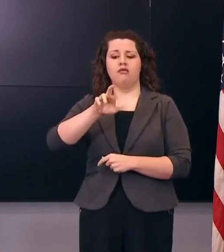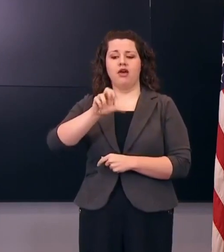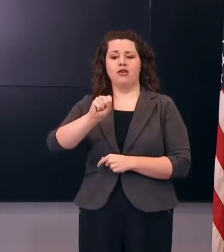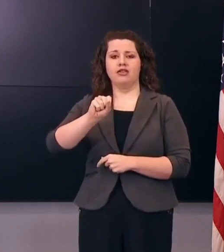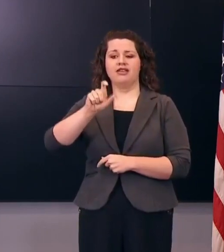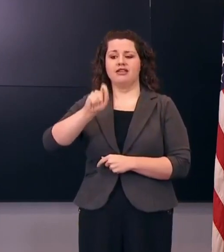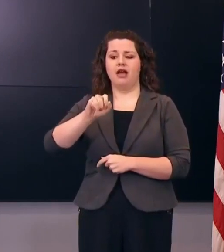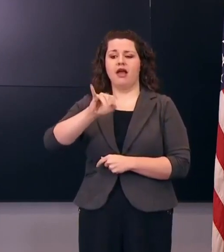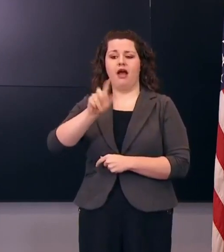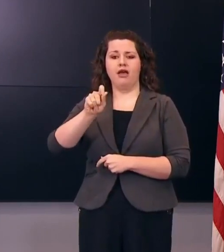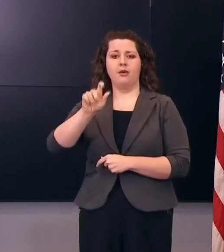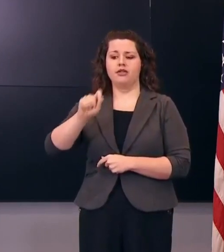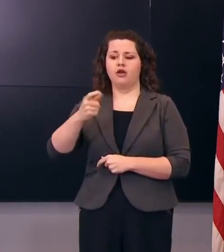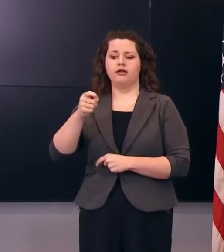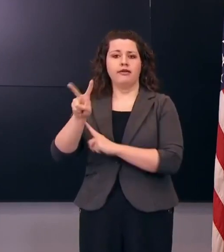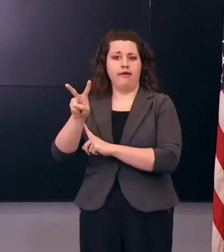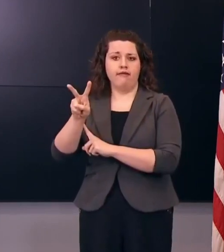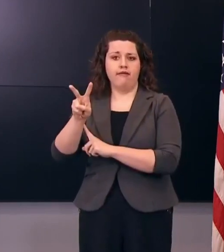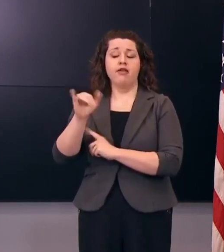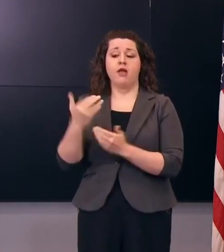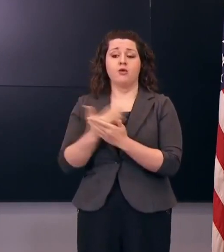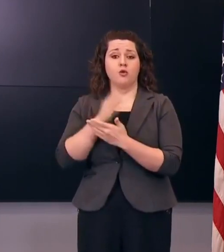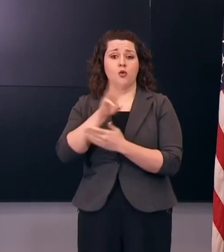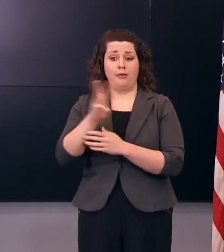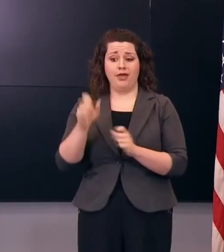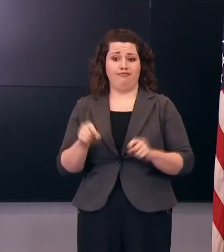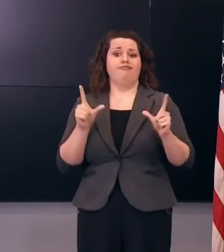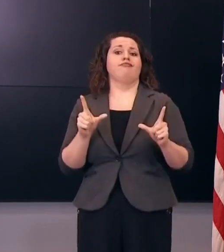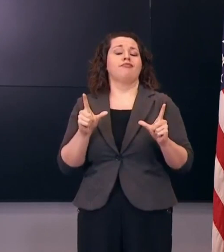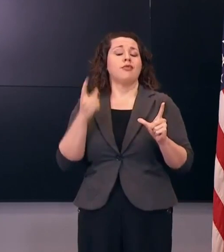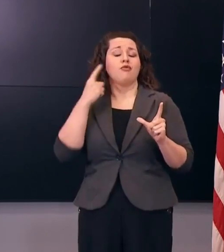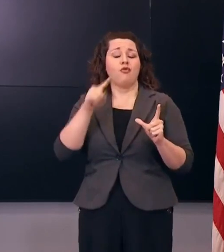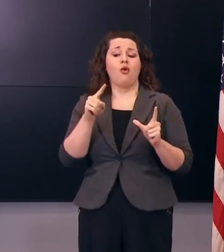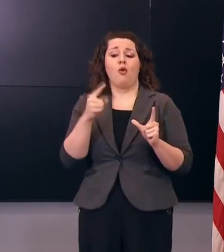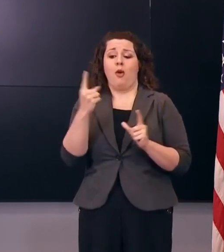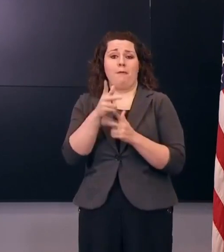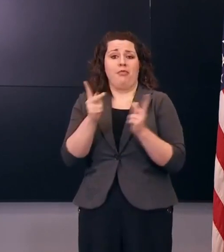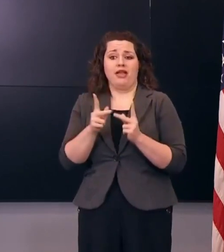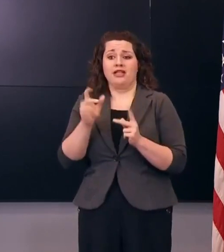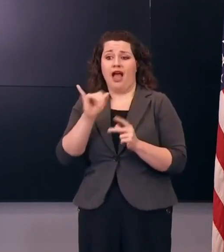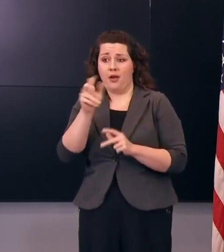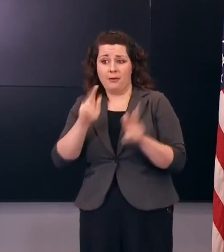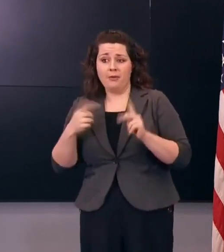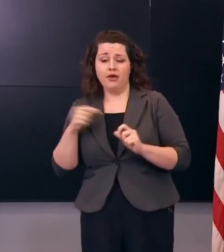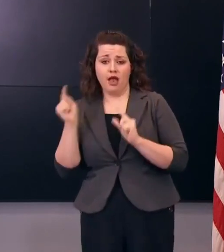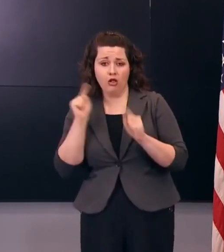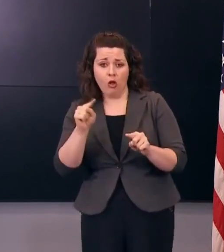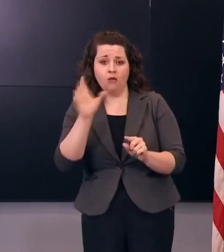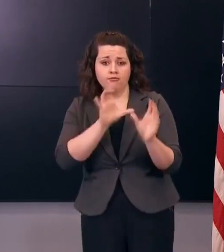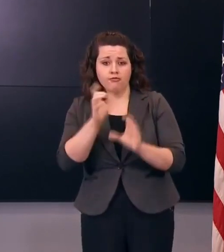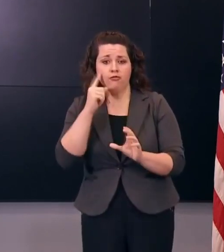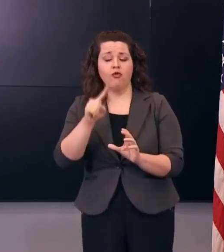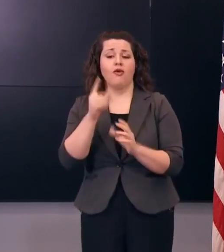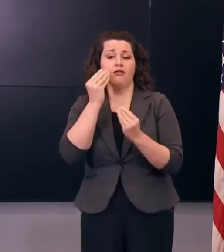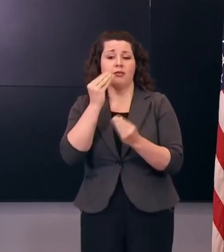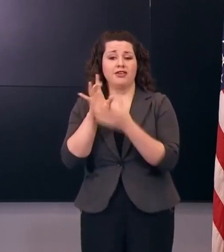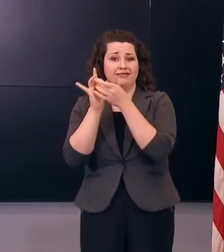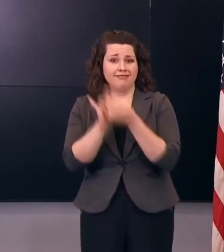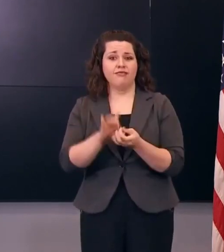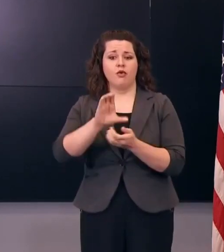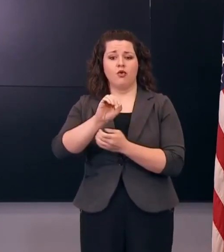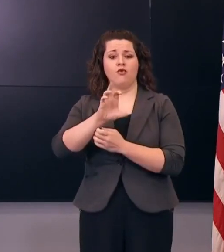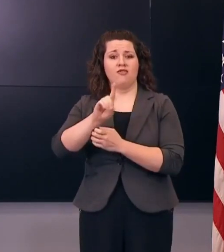coronavirus.iowa.gov. The new website is intended to be a one-stop shop for Iowans looking for any type of information related